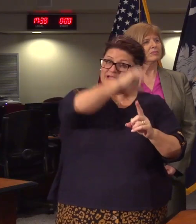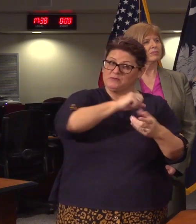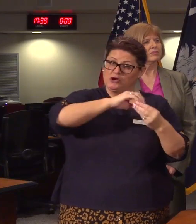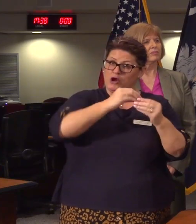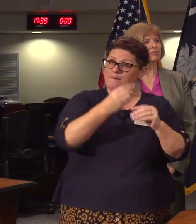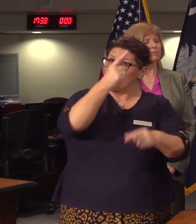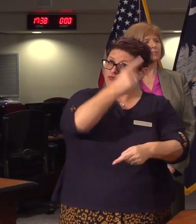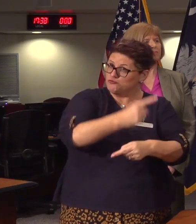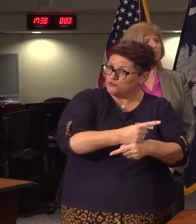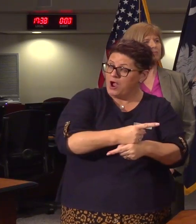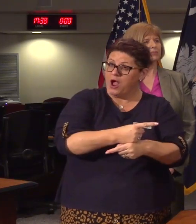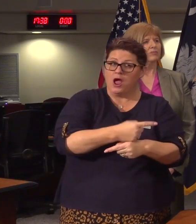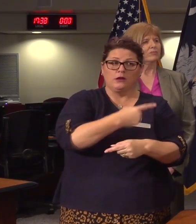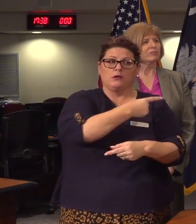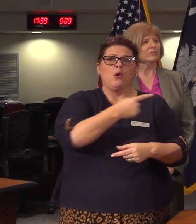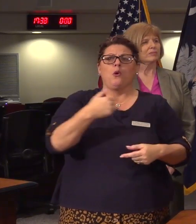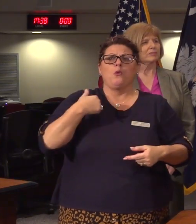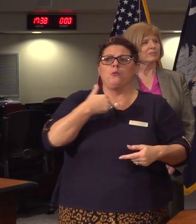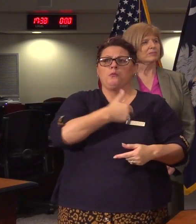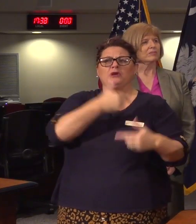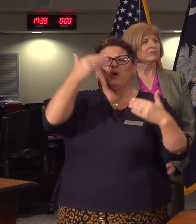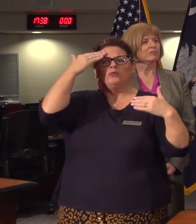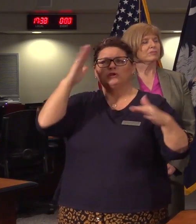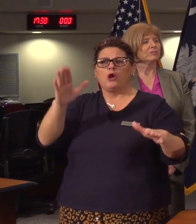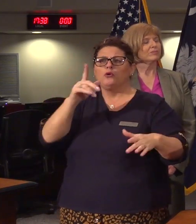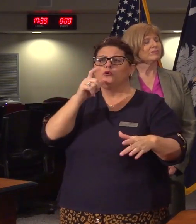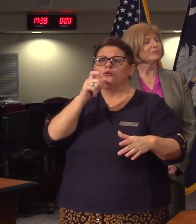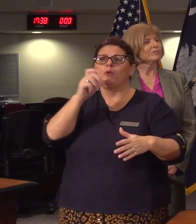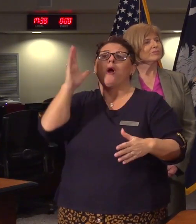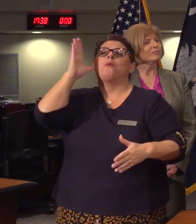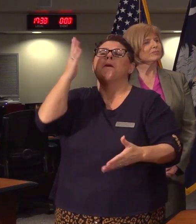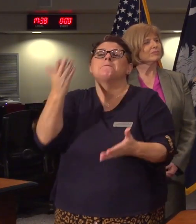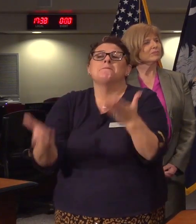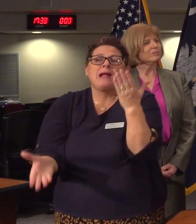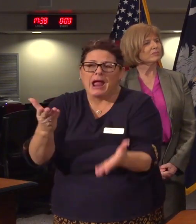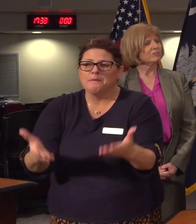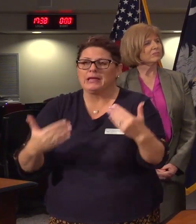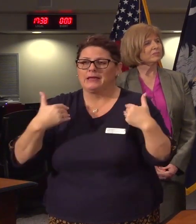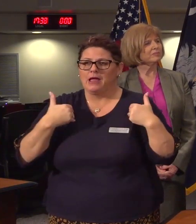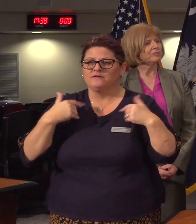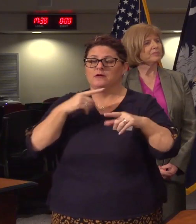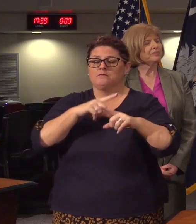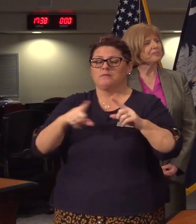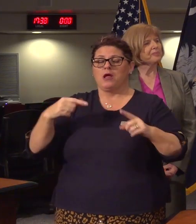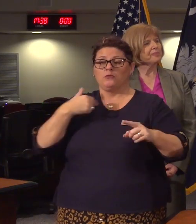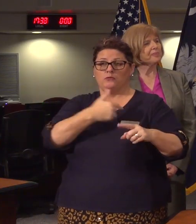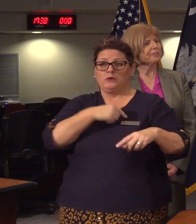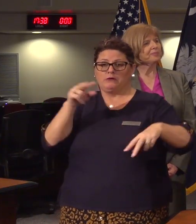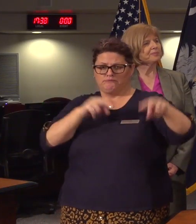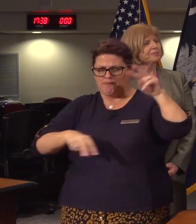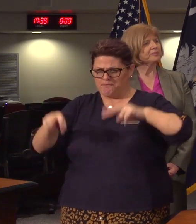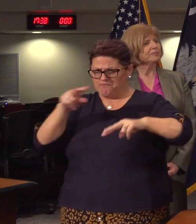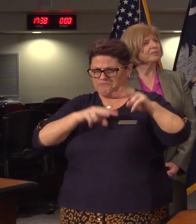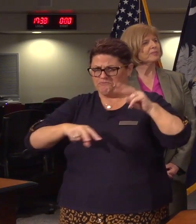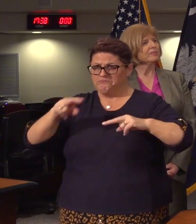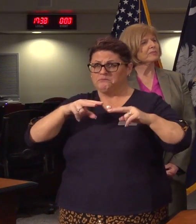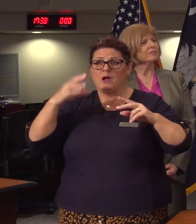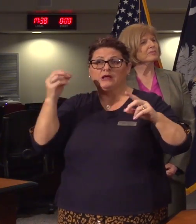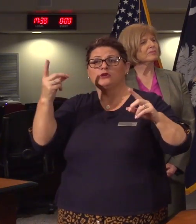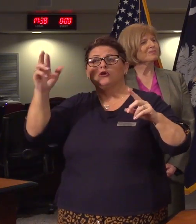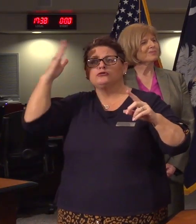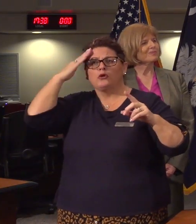No, we don't have an estimate of how many more might have it, but as we're monitoring for signs and symptoms of illness and providers are aware of what to look